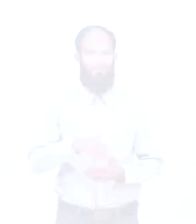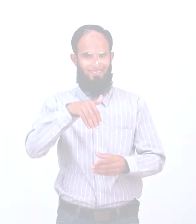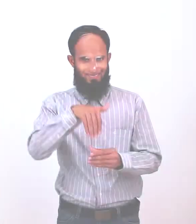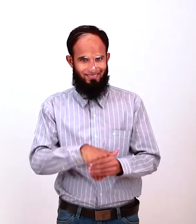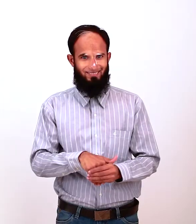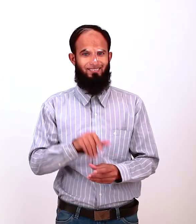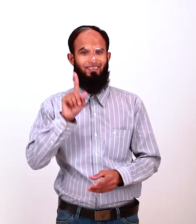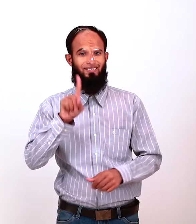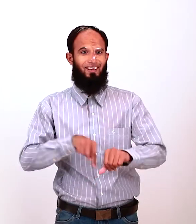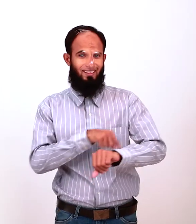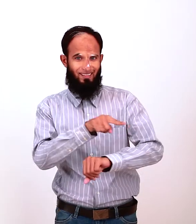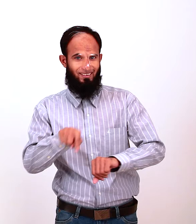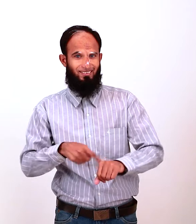Many things can be done in 1 hour.